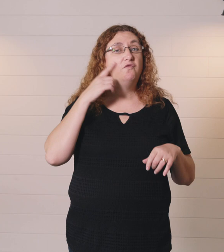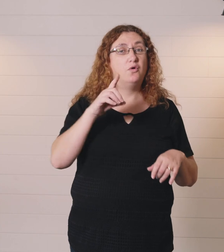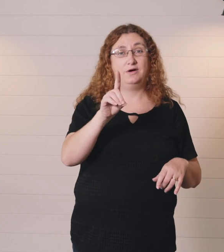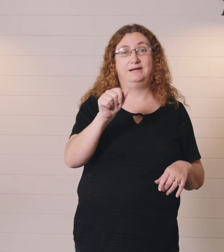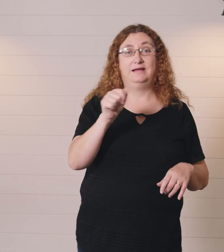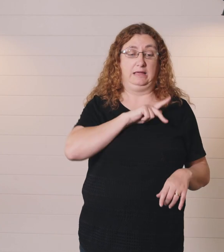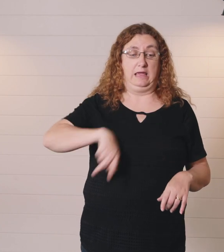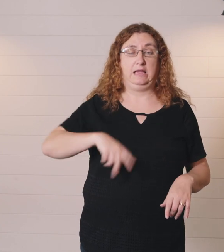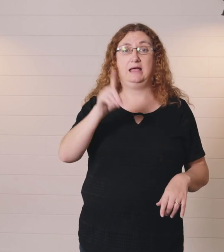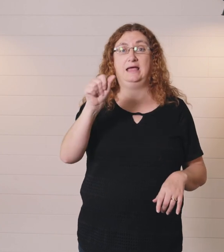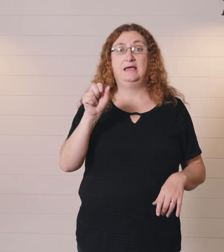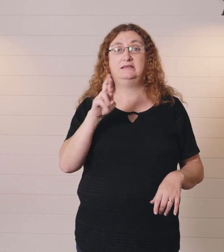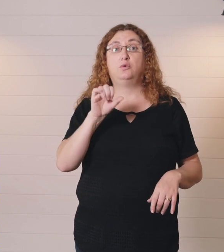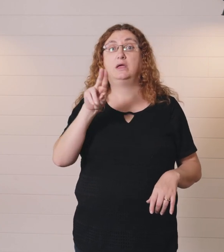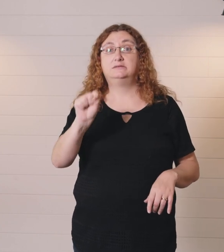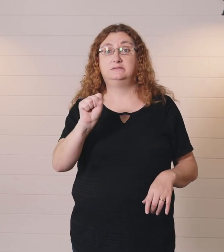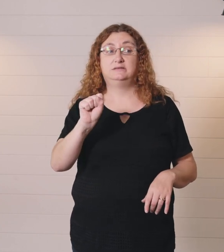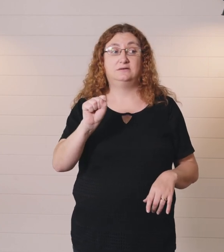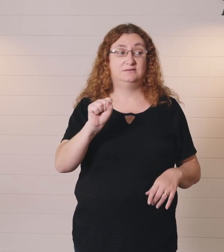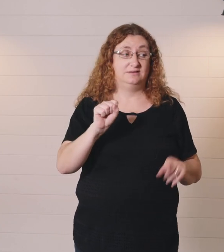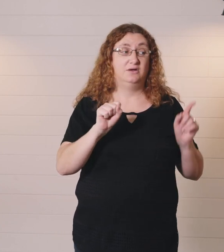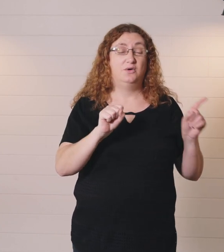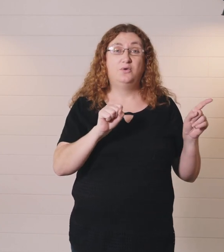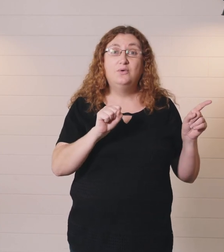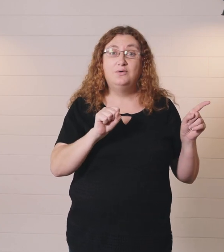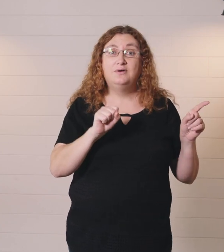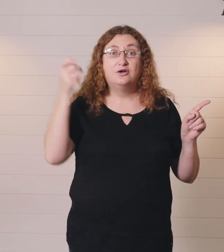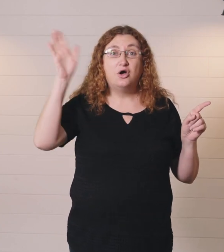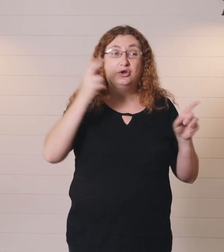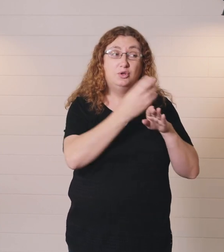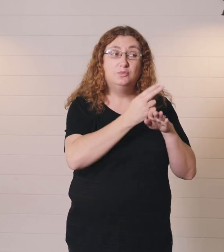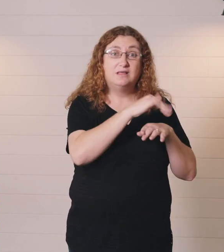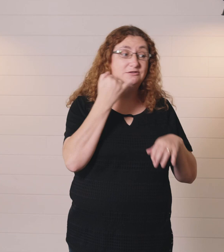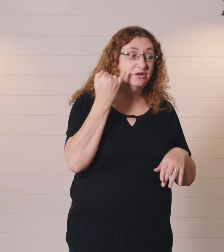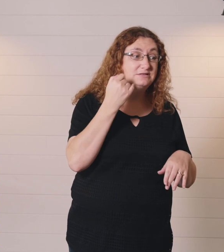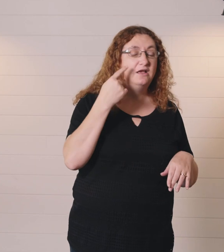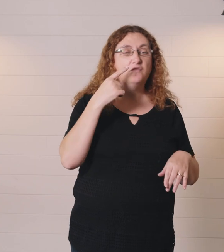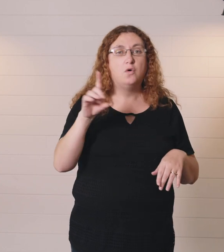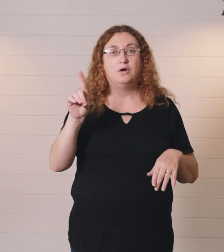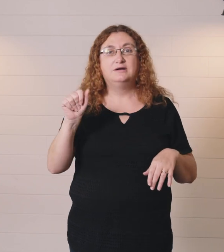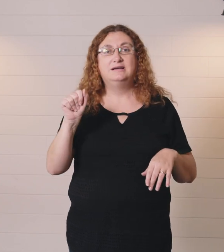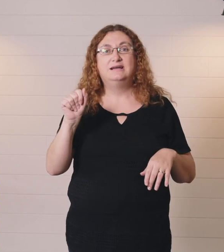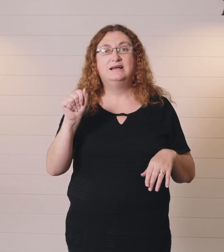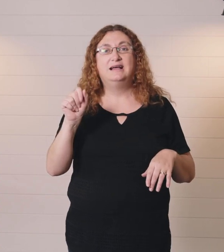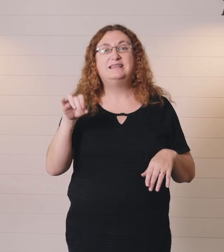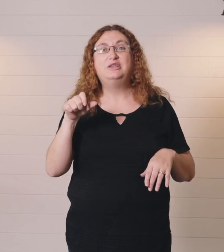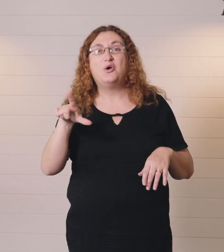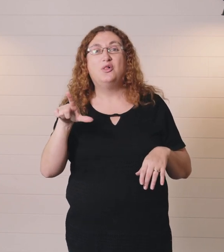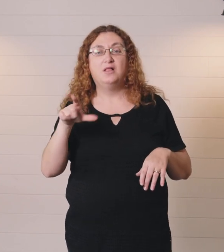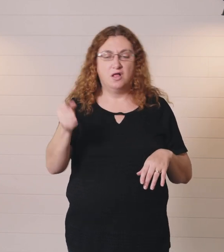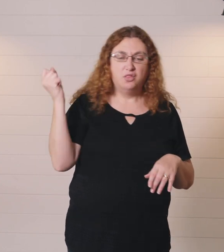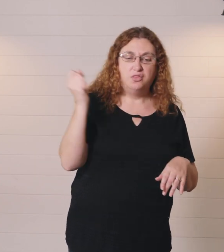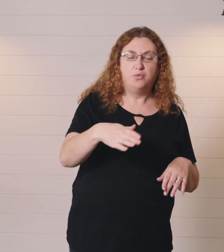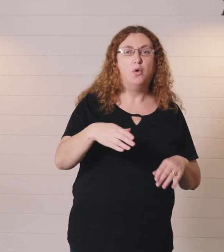Darius's court so that Daniel would be thrown into a lion's den so that years later we could have great flannel